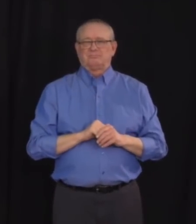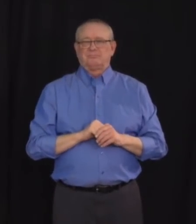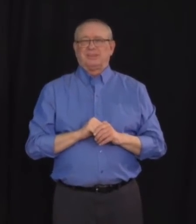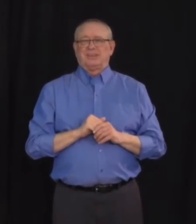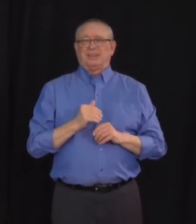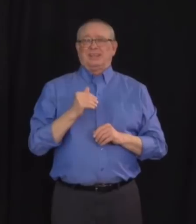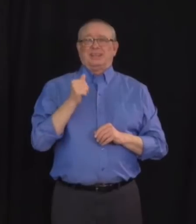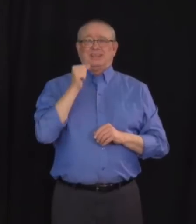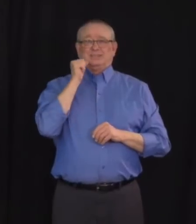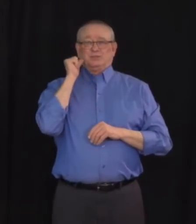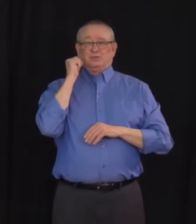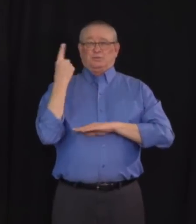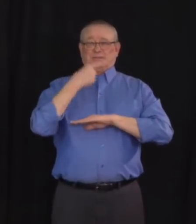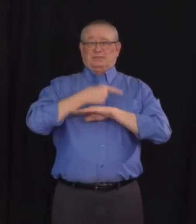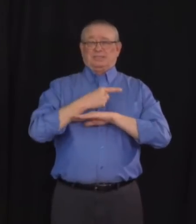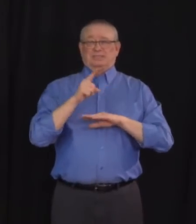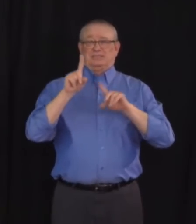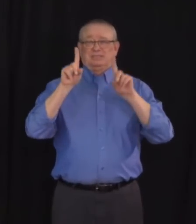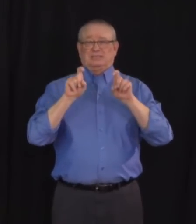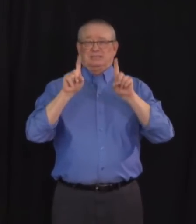about 3.2%.